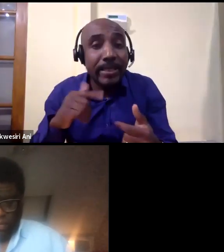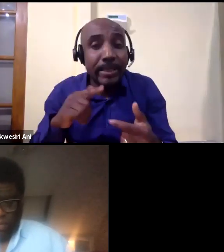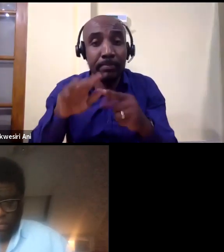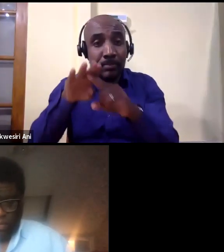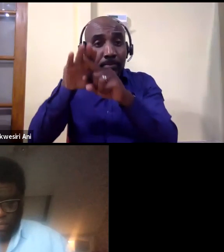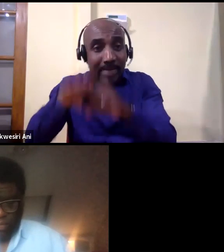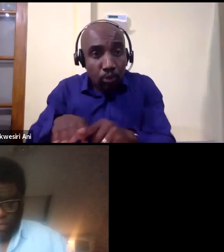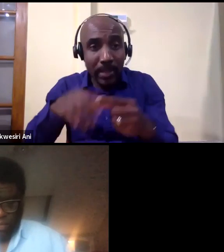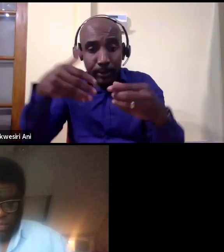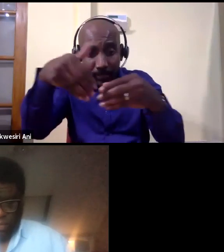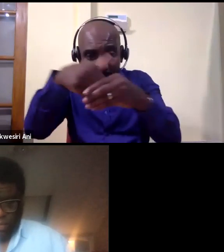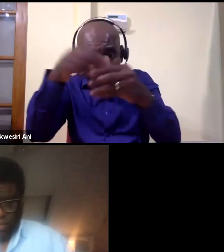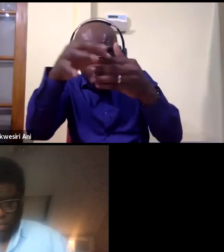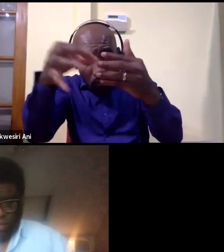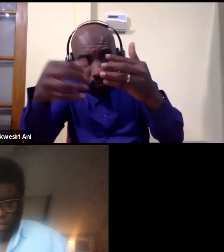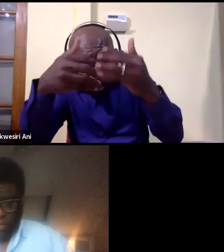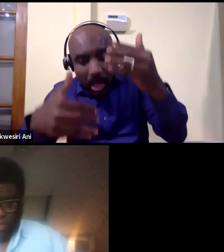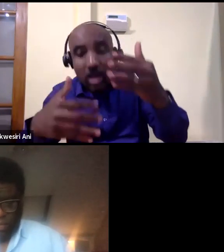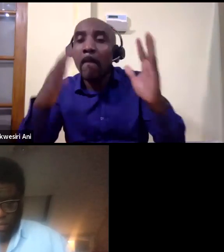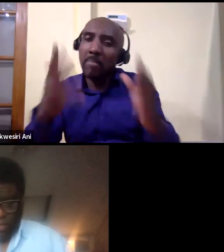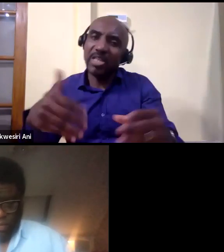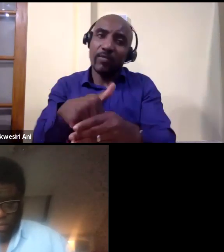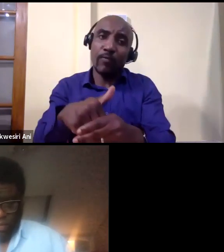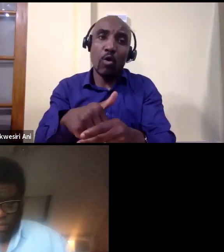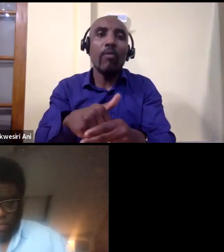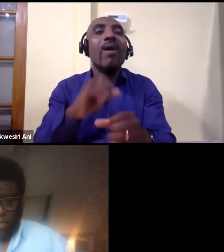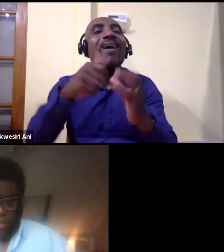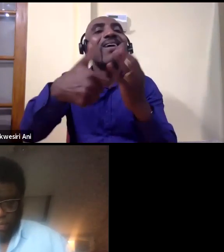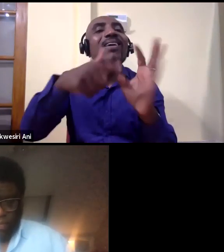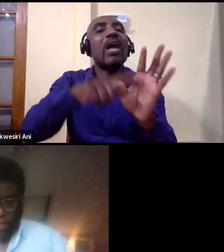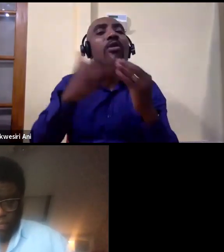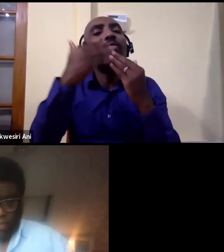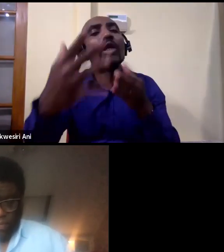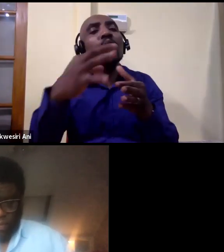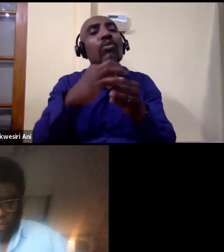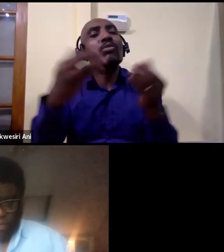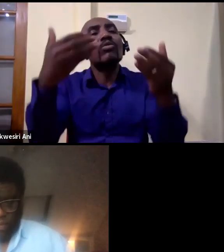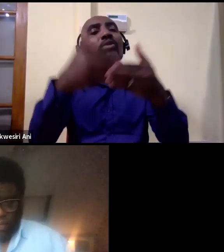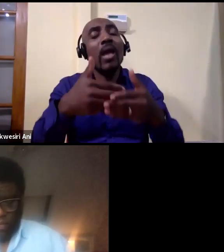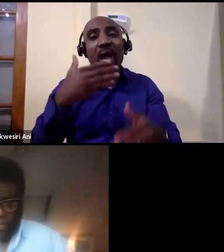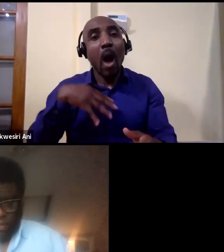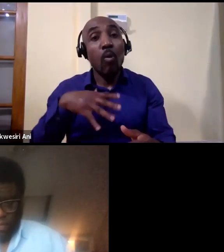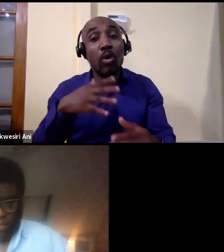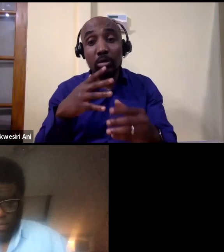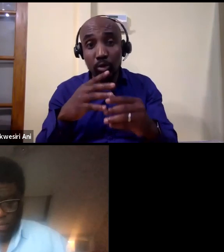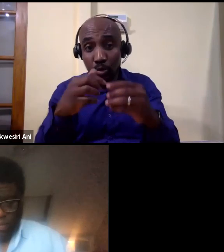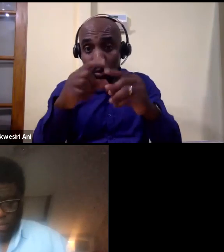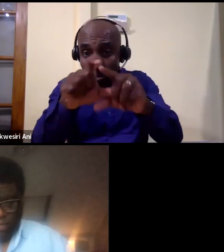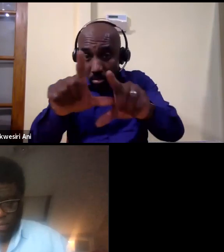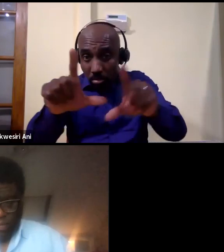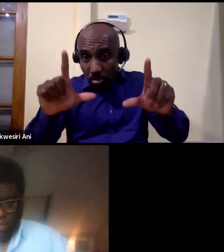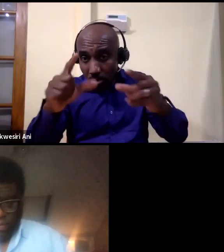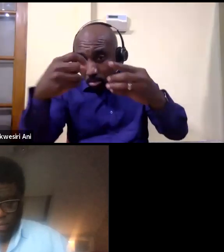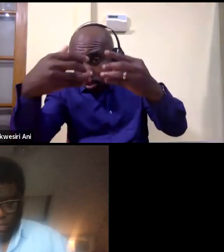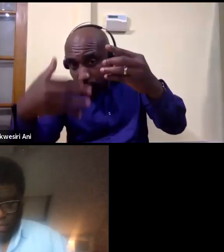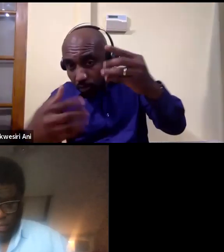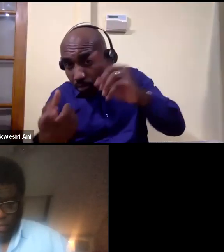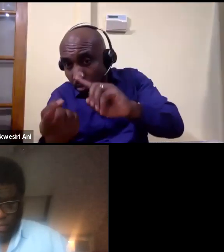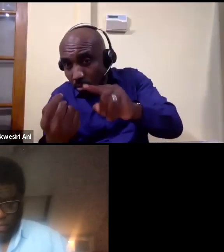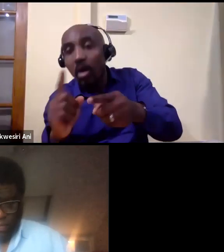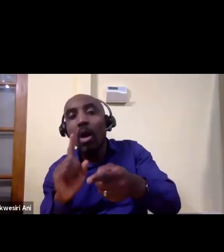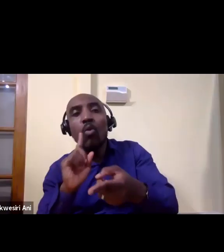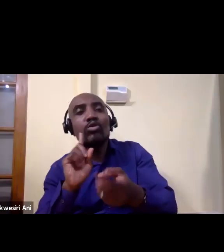So thank you again for joining us this evening, Gary. I just want to read out a few more comments from our viewers